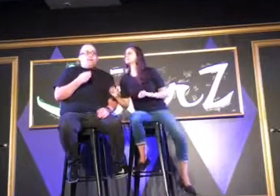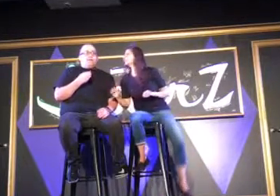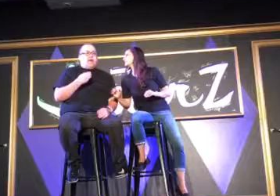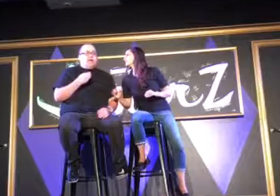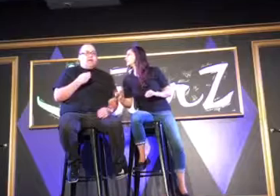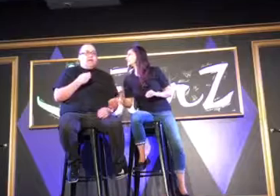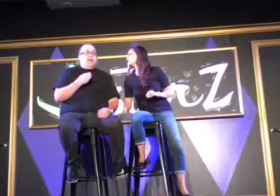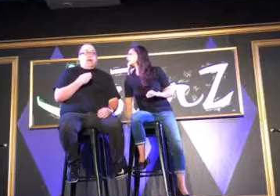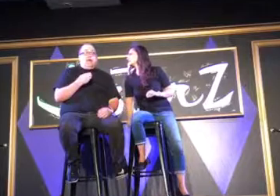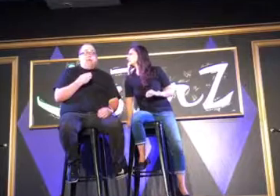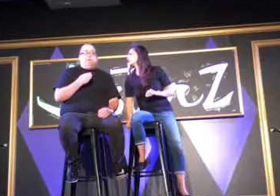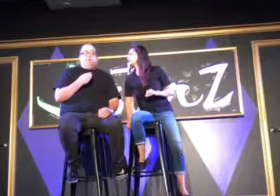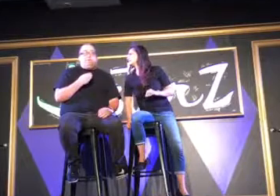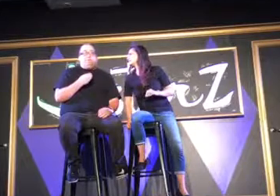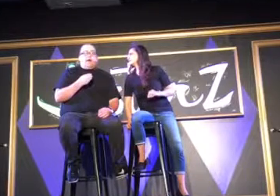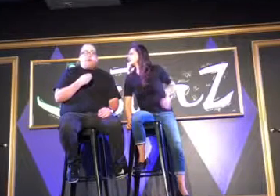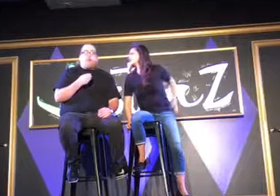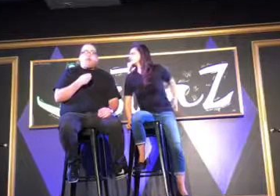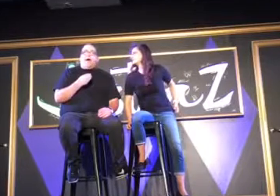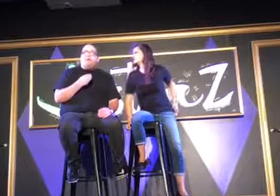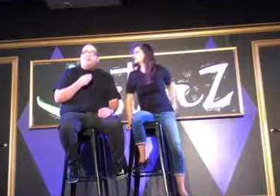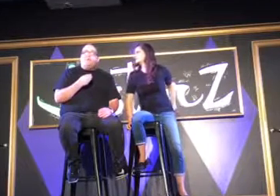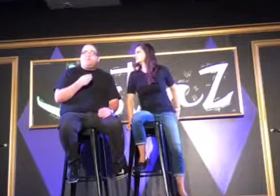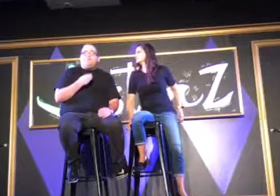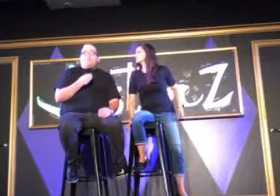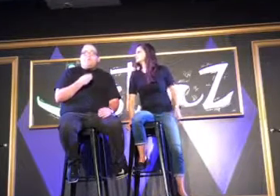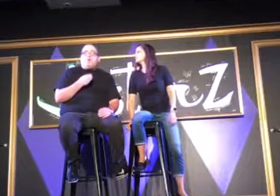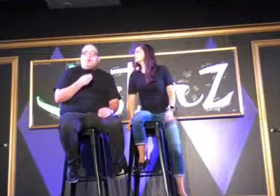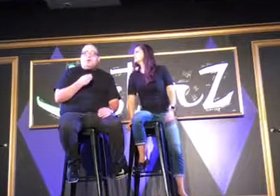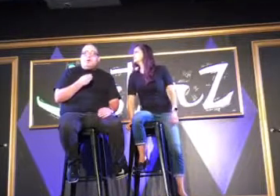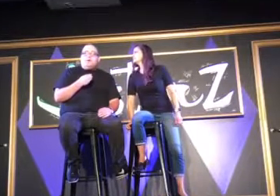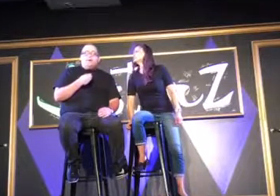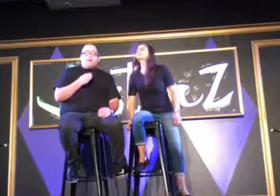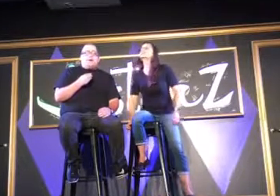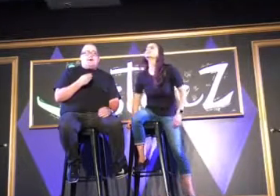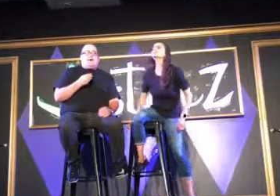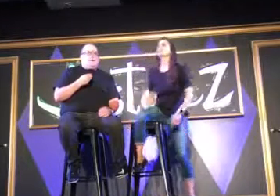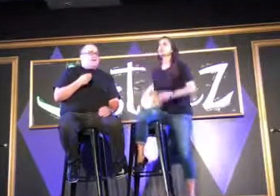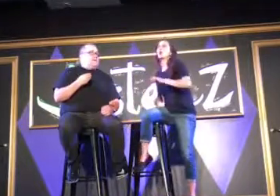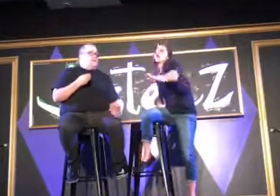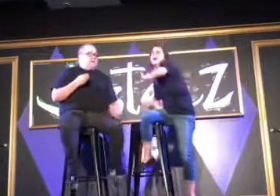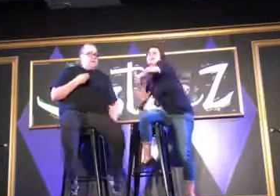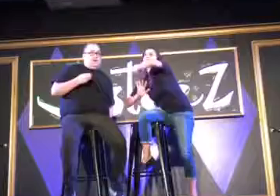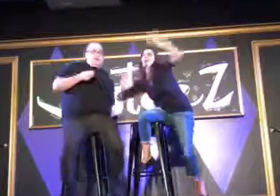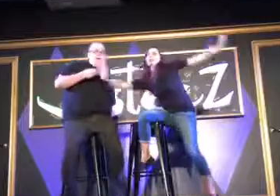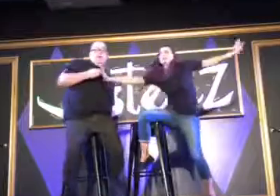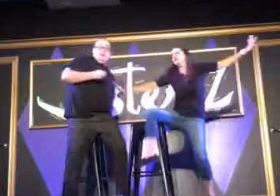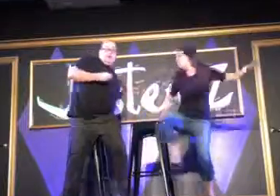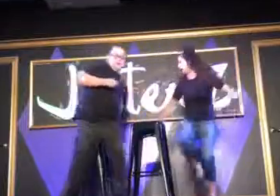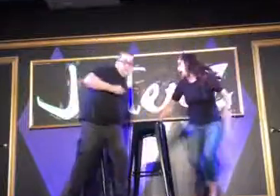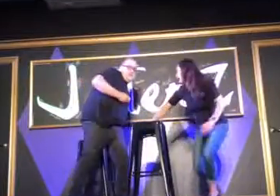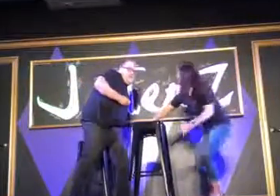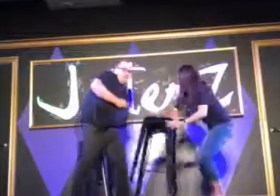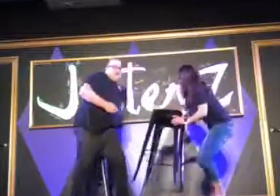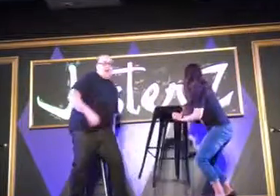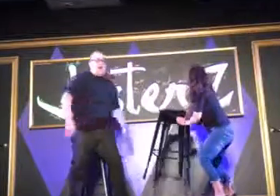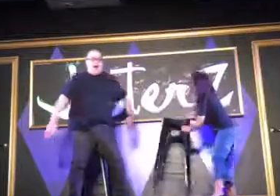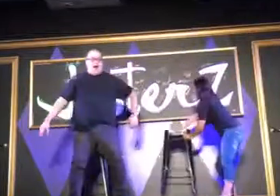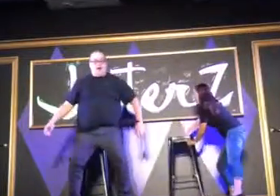just like he did, he had to make cupcakes with rations in the war. So that's what we'll do today. Yeah,